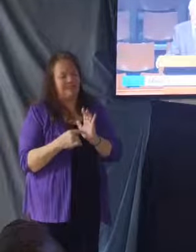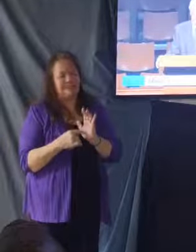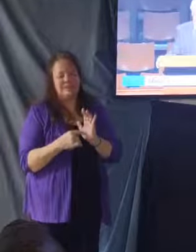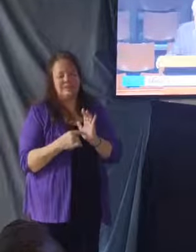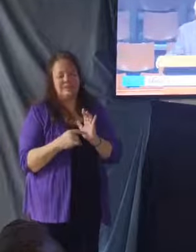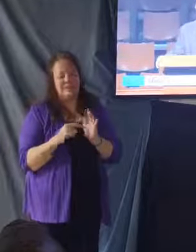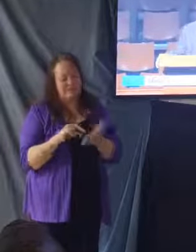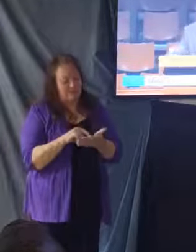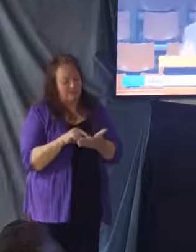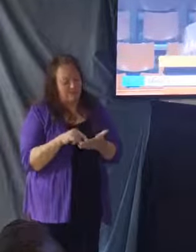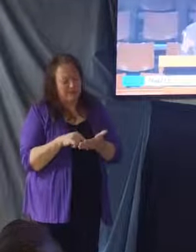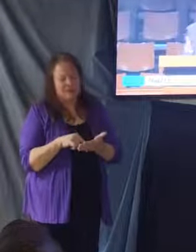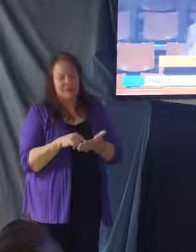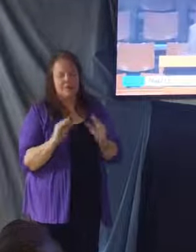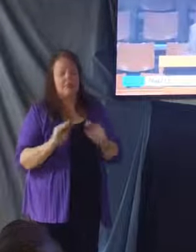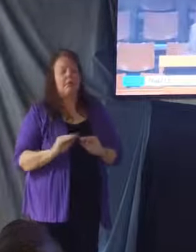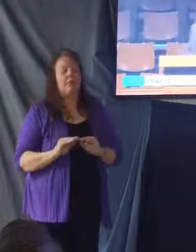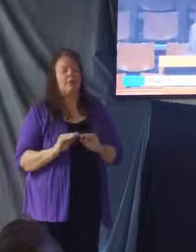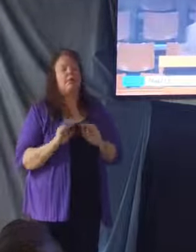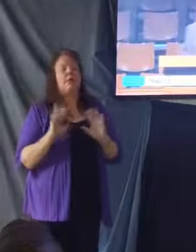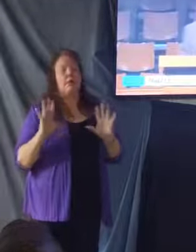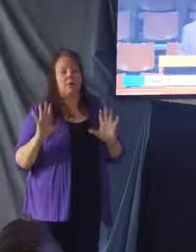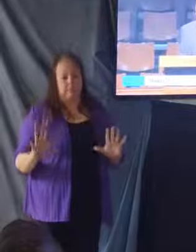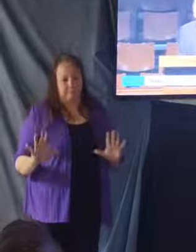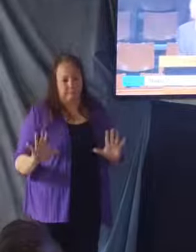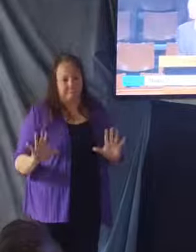those passages that clearly